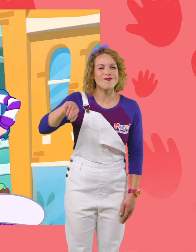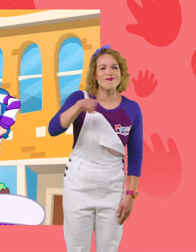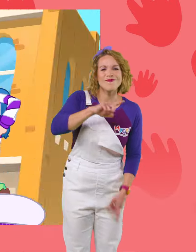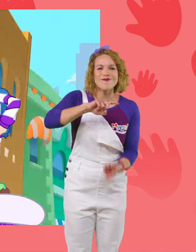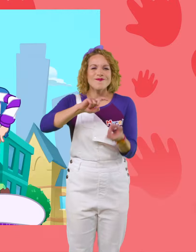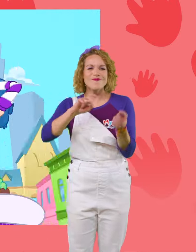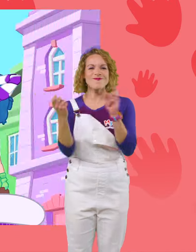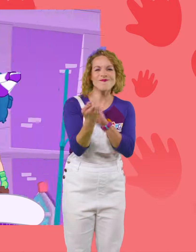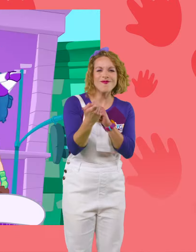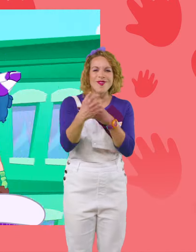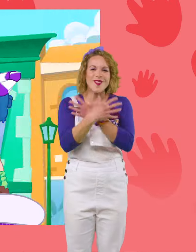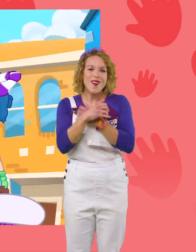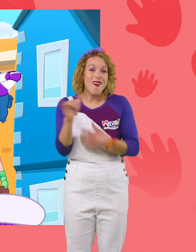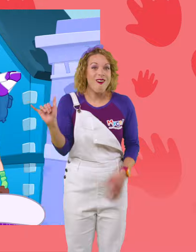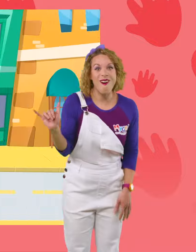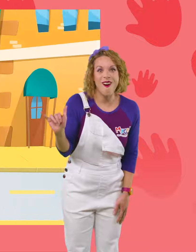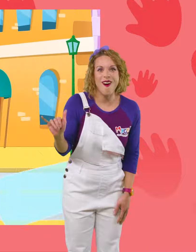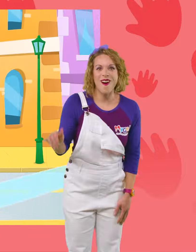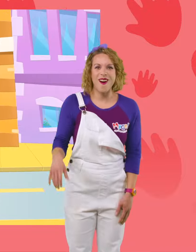Teddy bear as well.